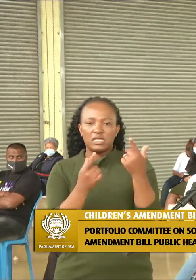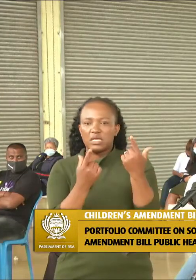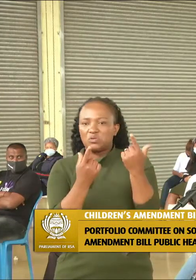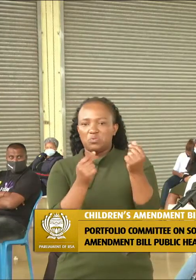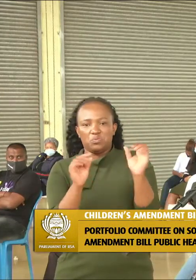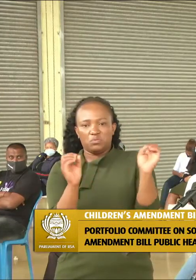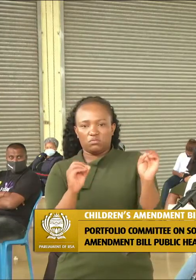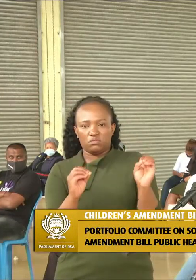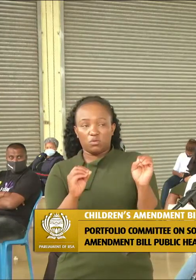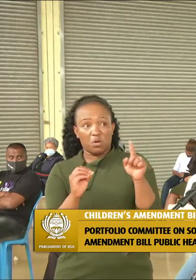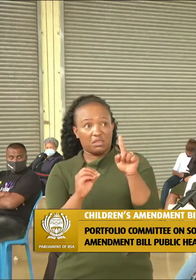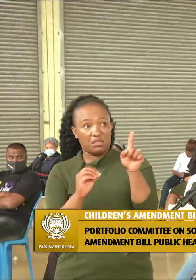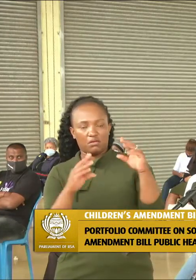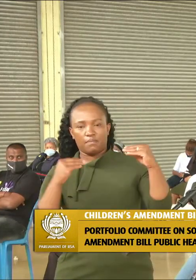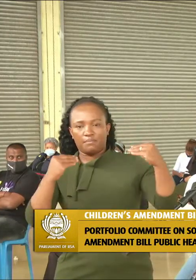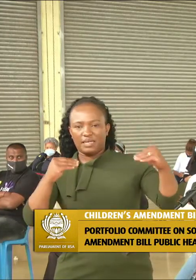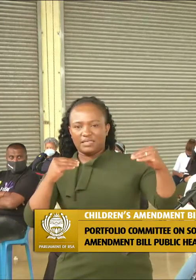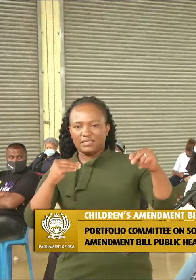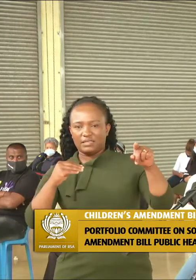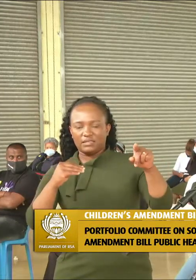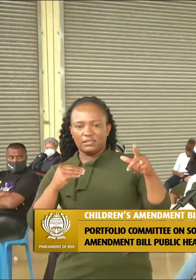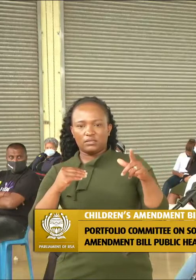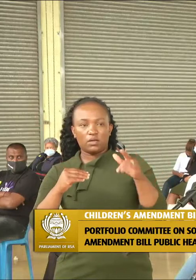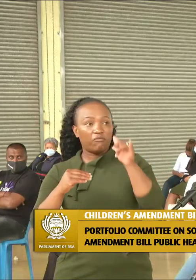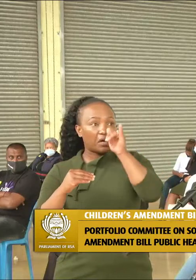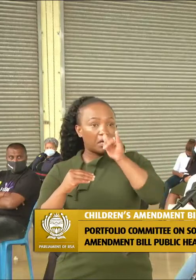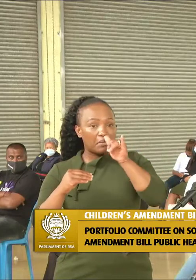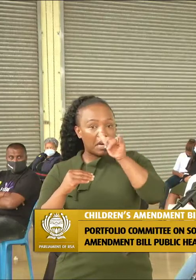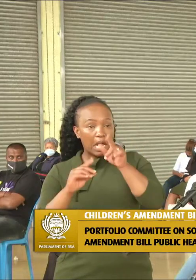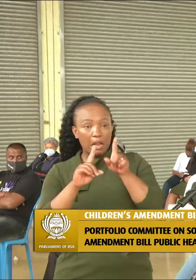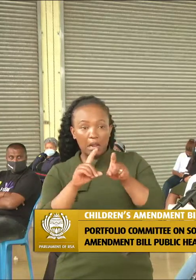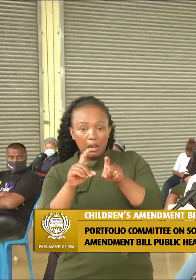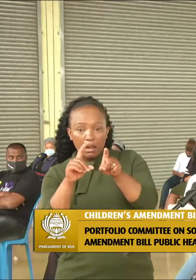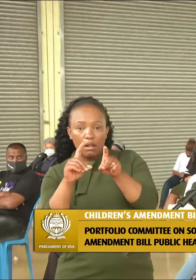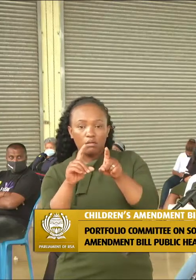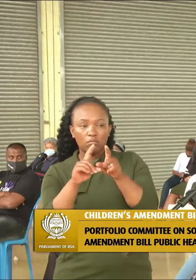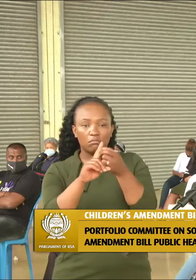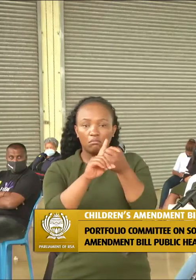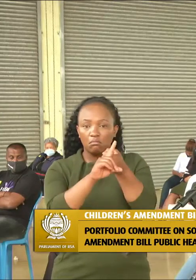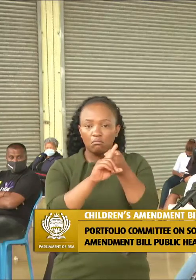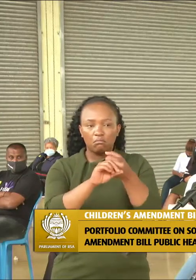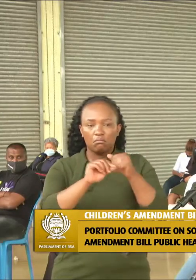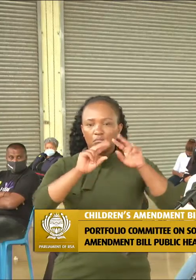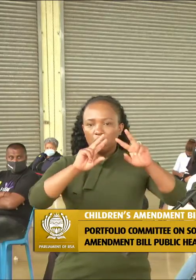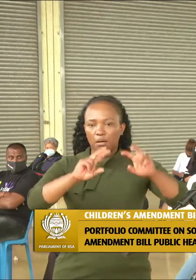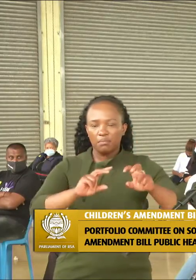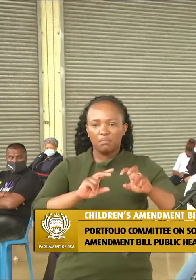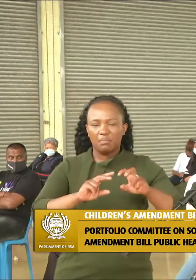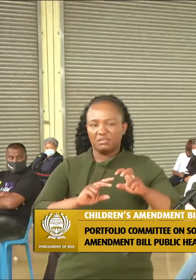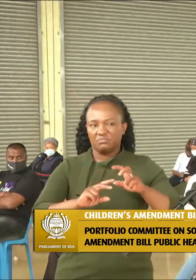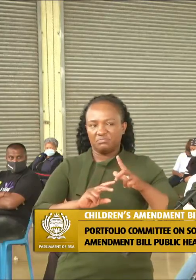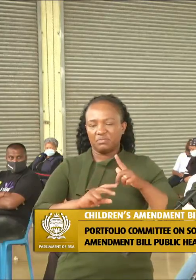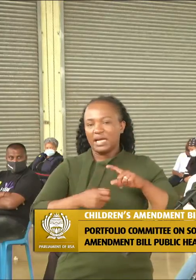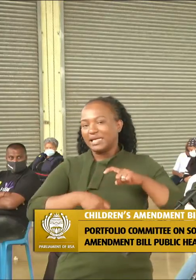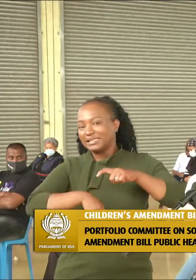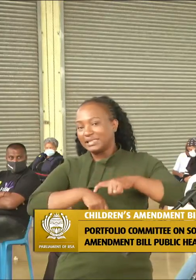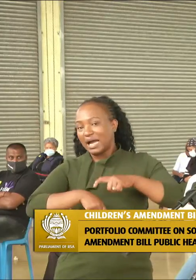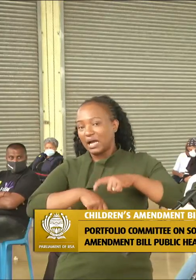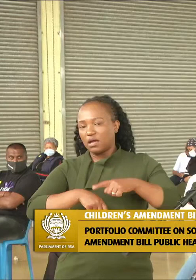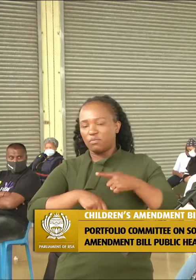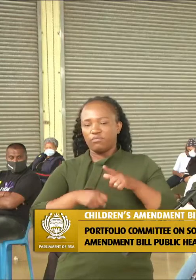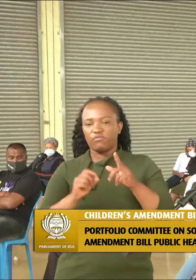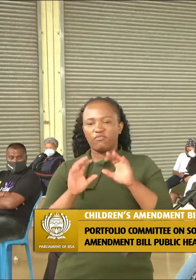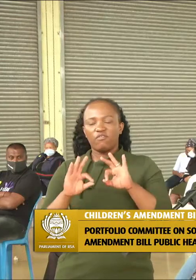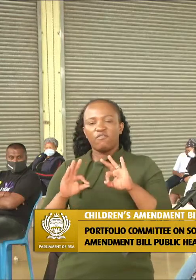busy catching criminals than worrying about parental problems. Ngoba ngezinye